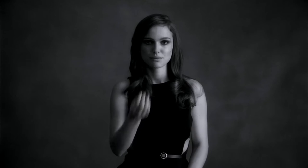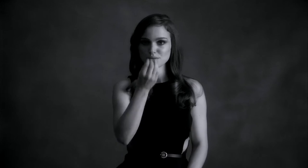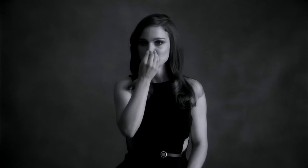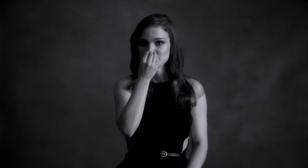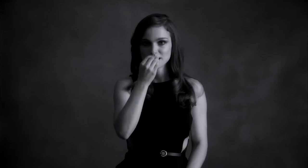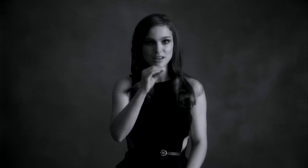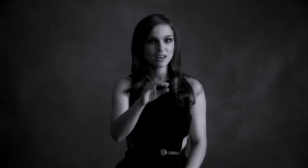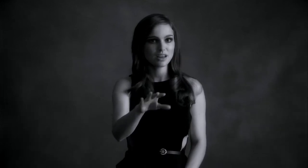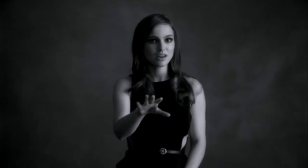We didn't care.